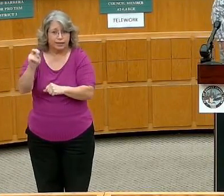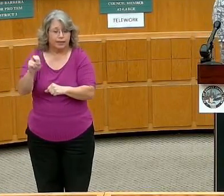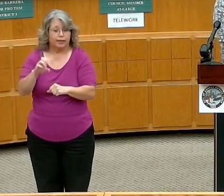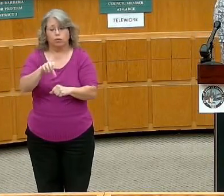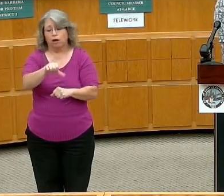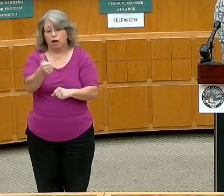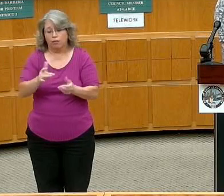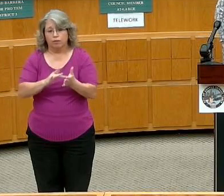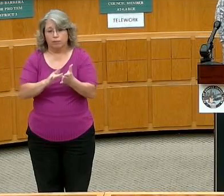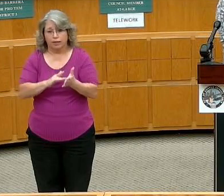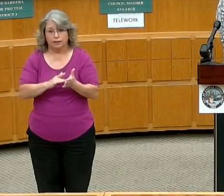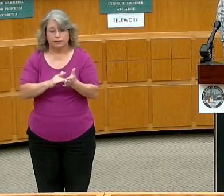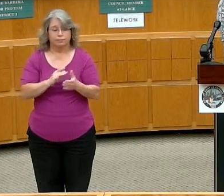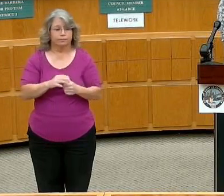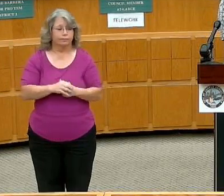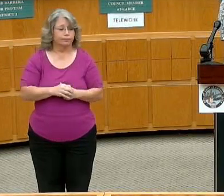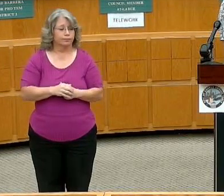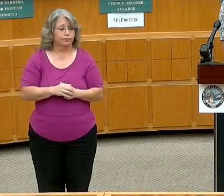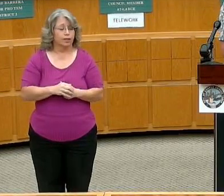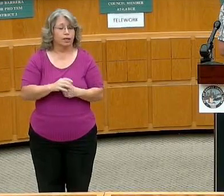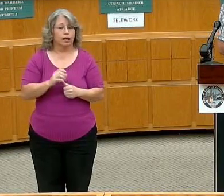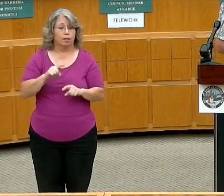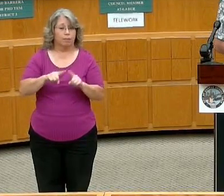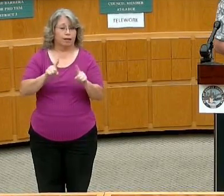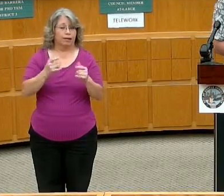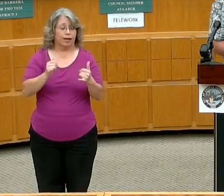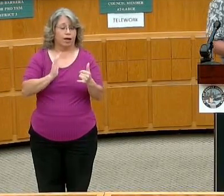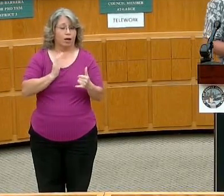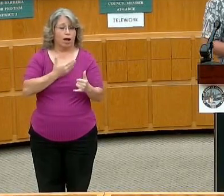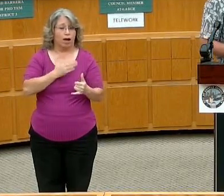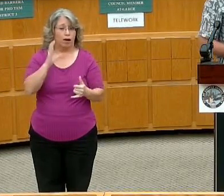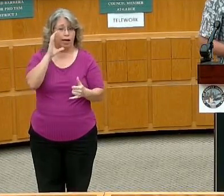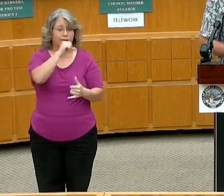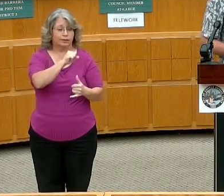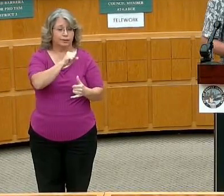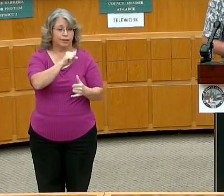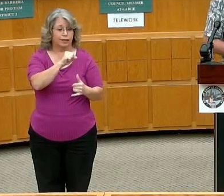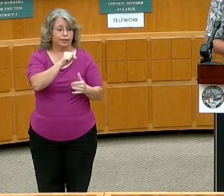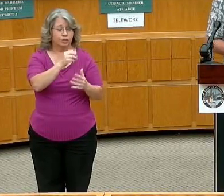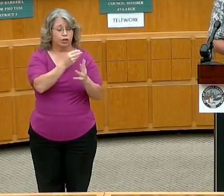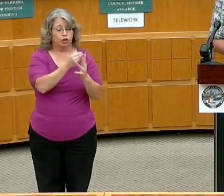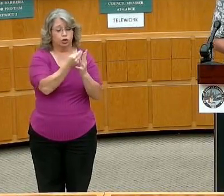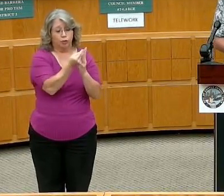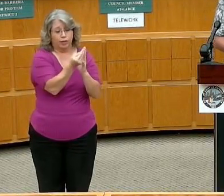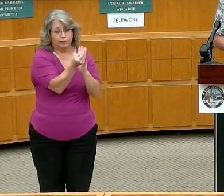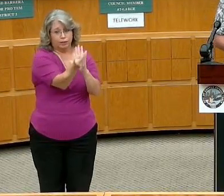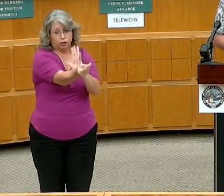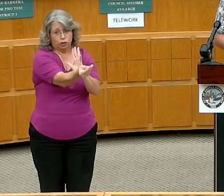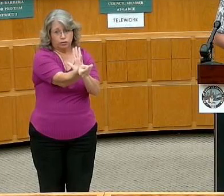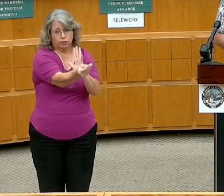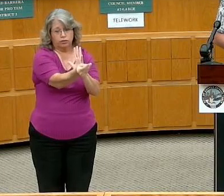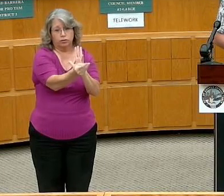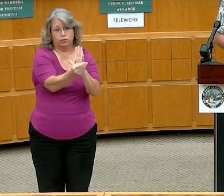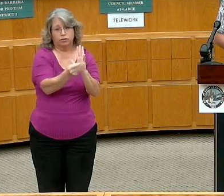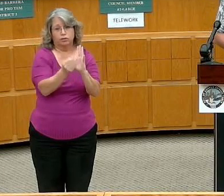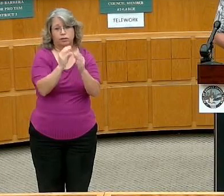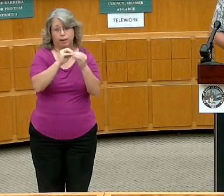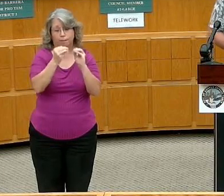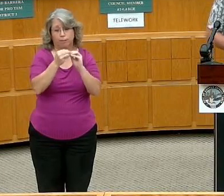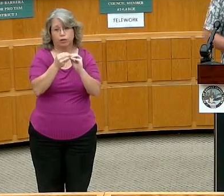number. So the estimated transmission ratio in Texas with social distancing is